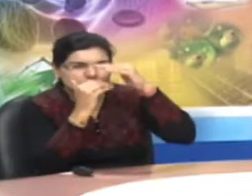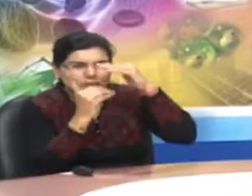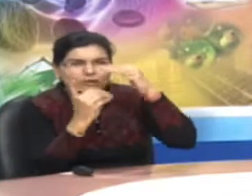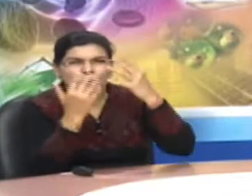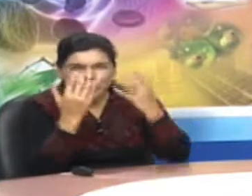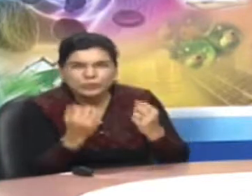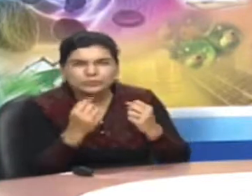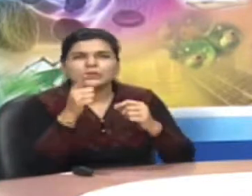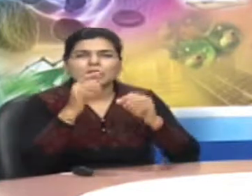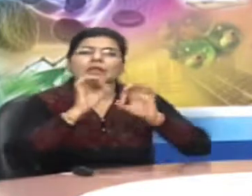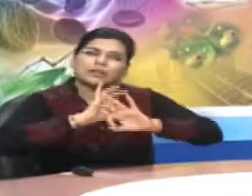that in one